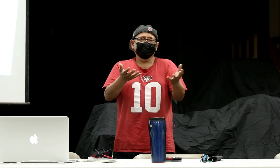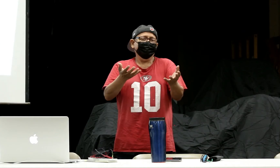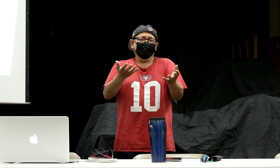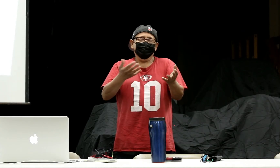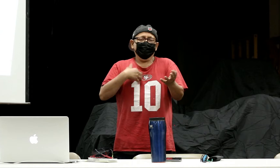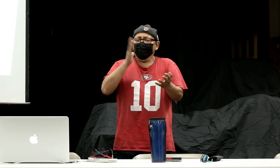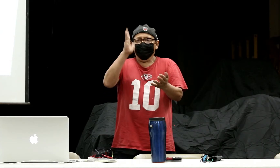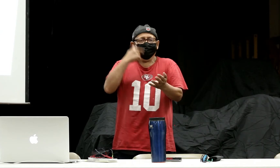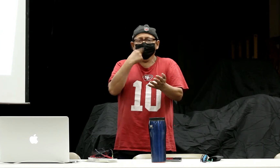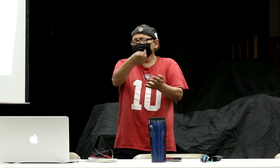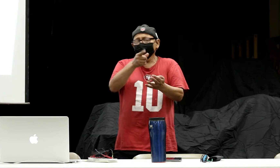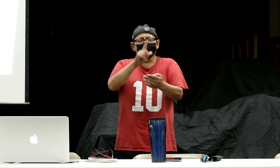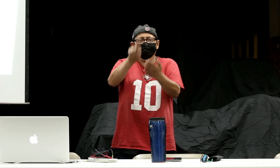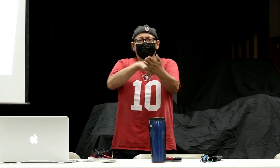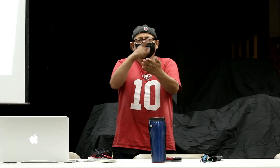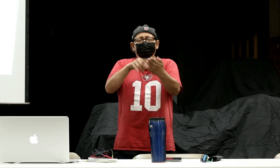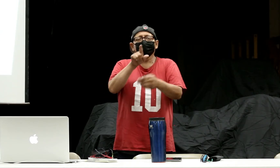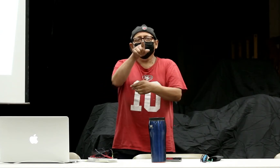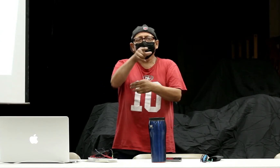reliable. Sometimes the screen goes black.